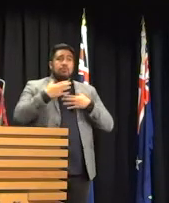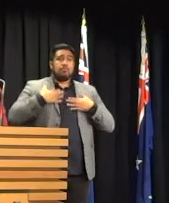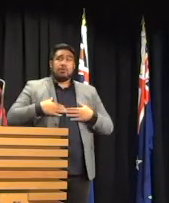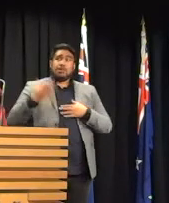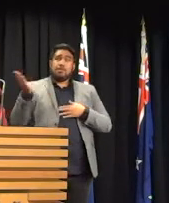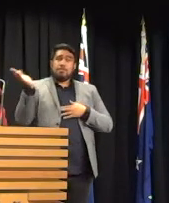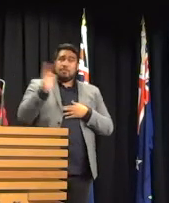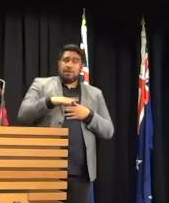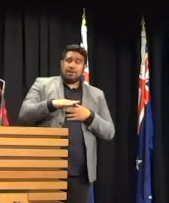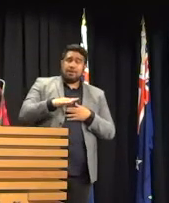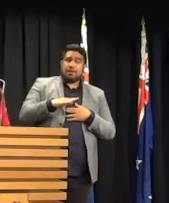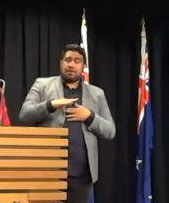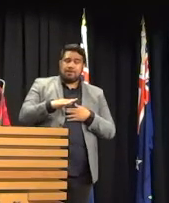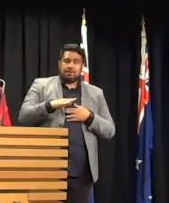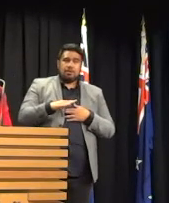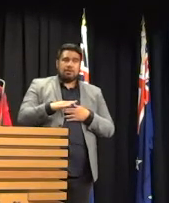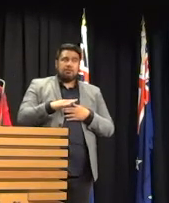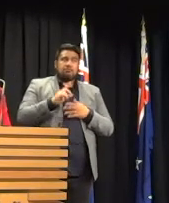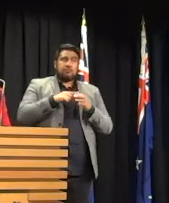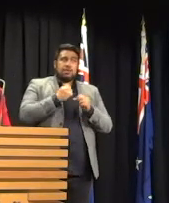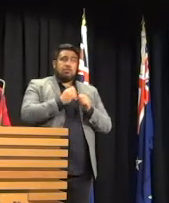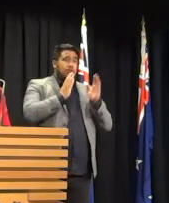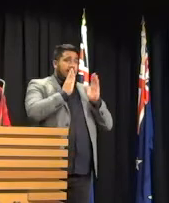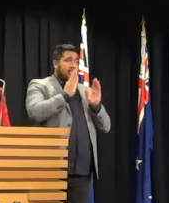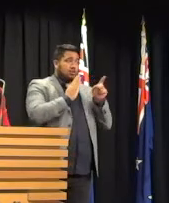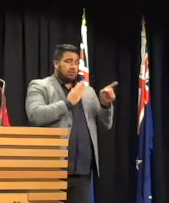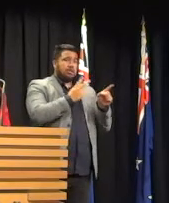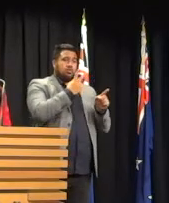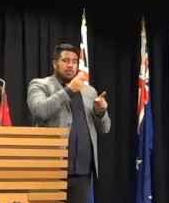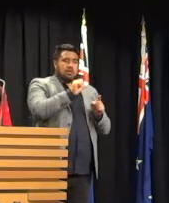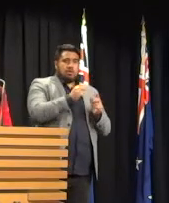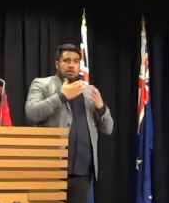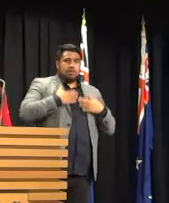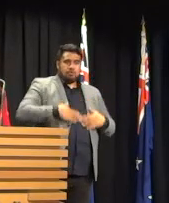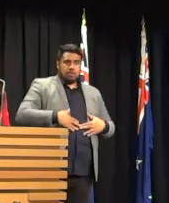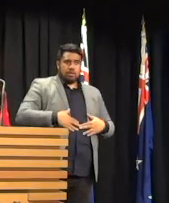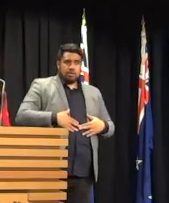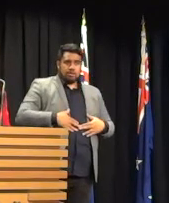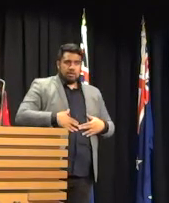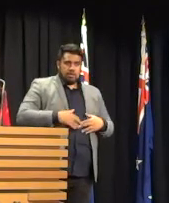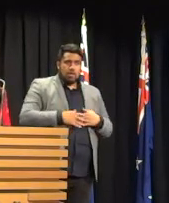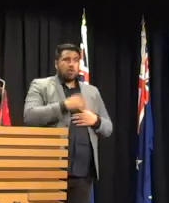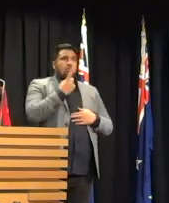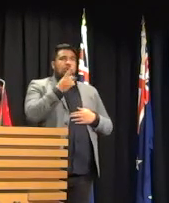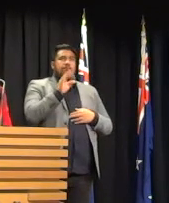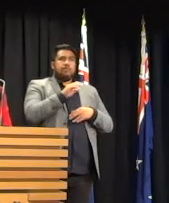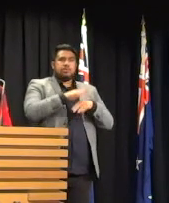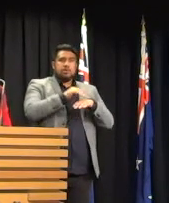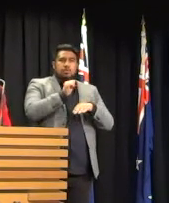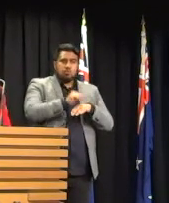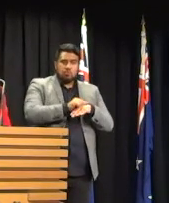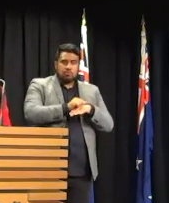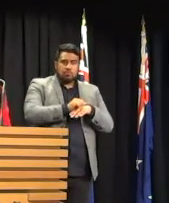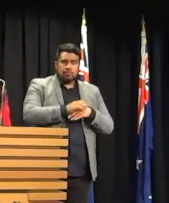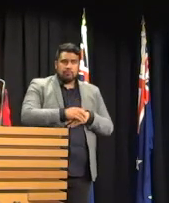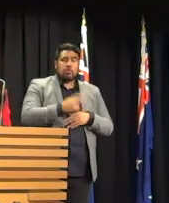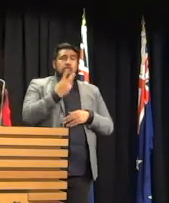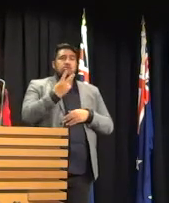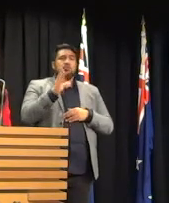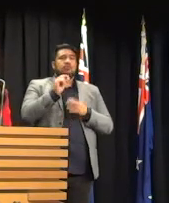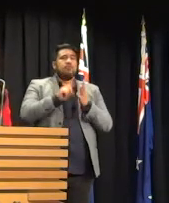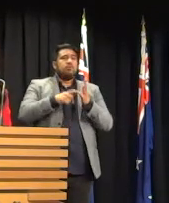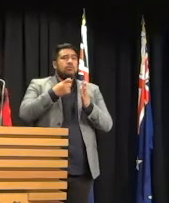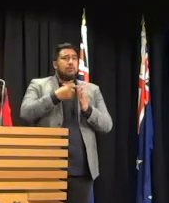repatriations, 29 of which from Malaysia, 1 service person from Singapore, 2 from the United